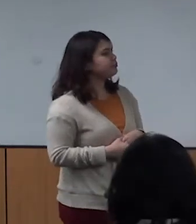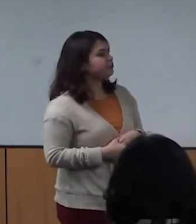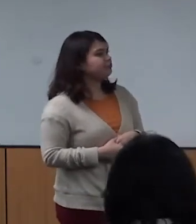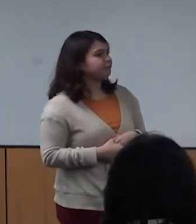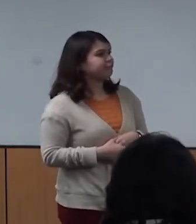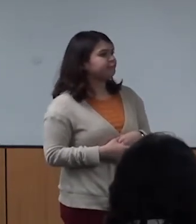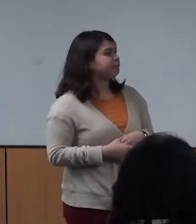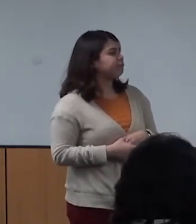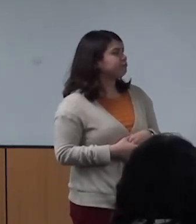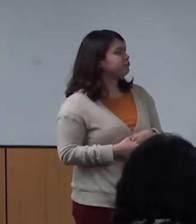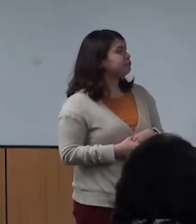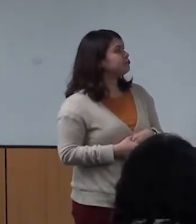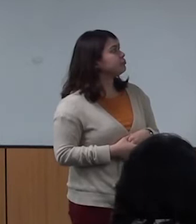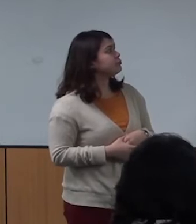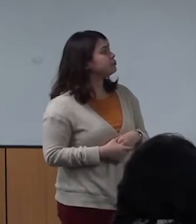all students.